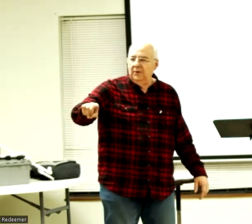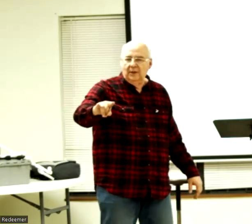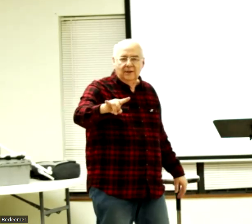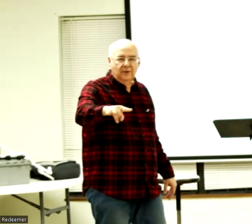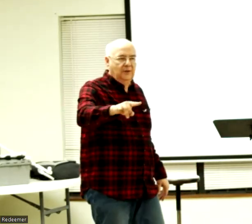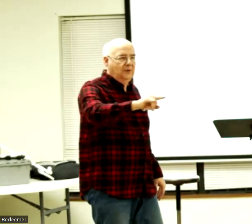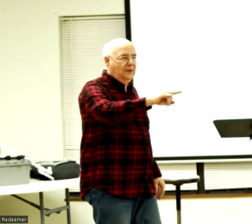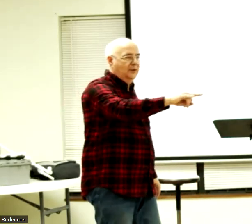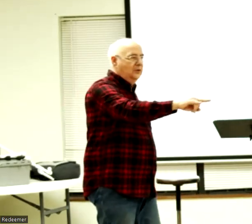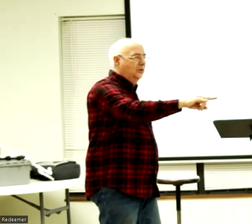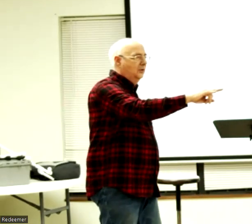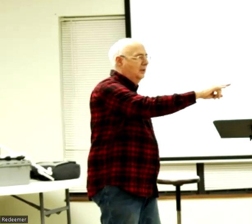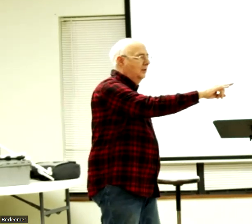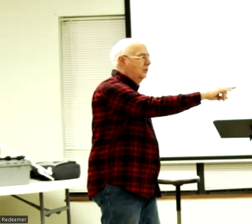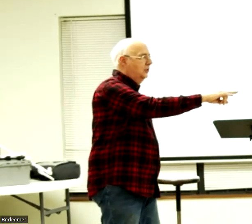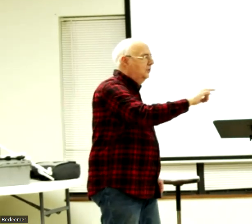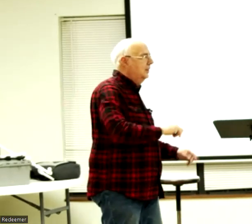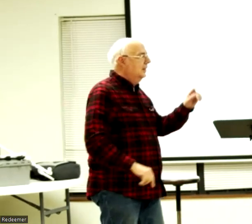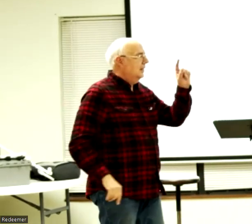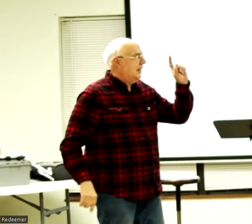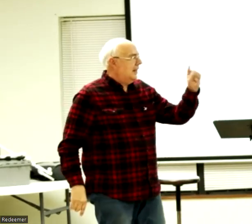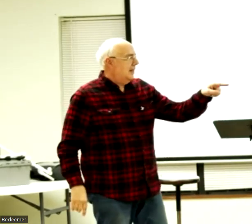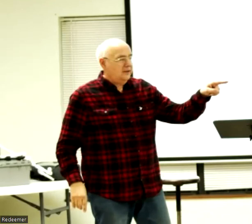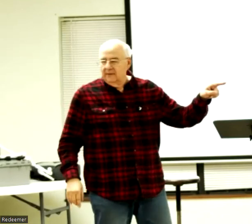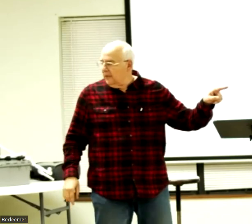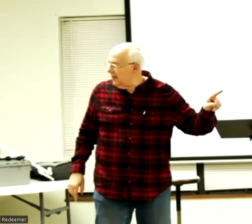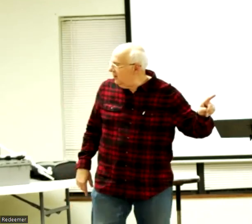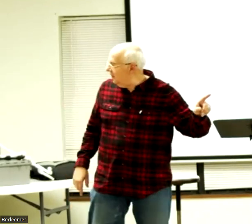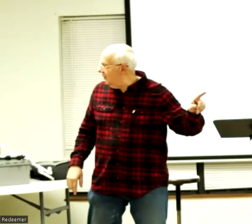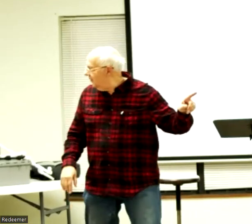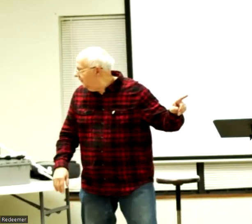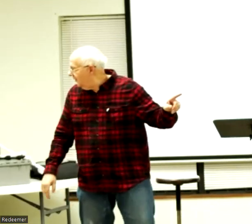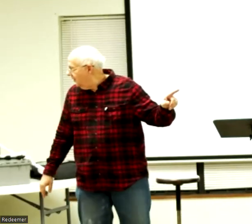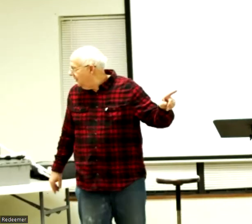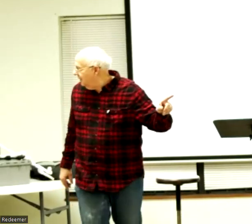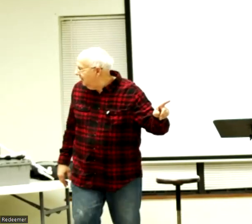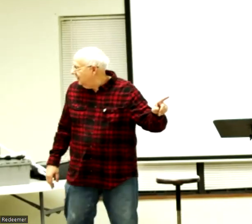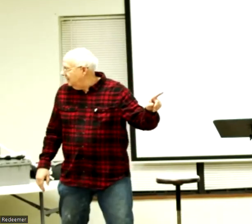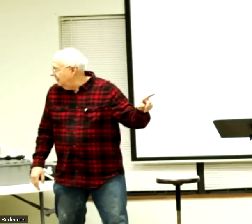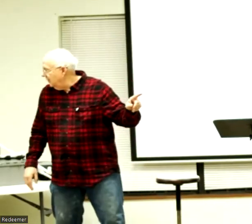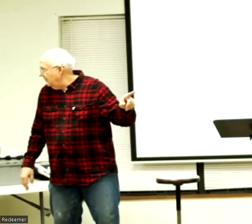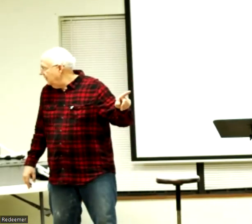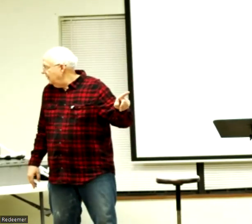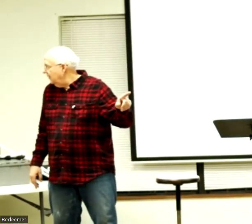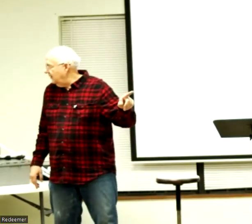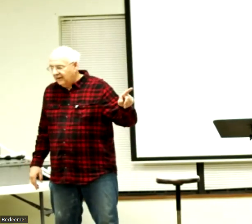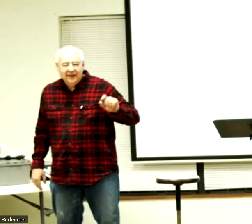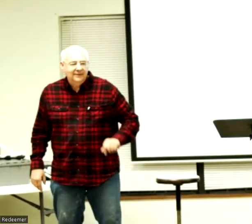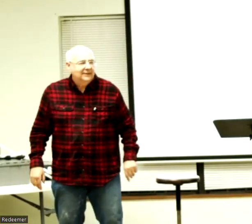2, 2, 2, 2. And Peggy, you want to work with? Yeah. Okay.